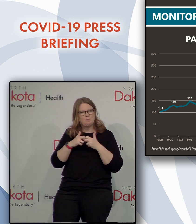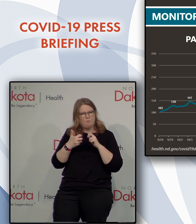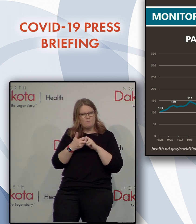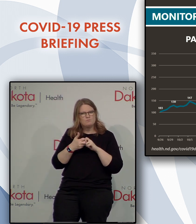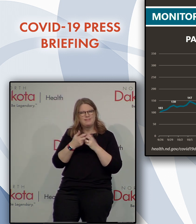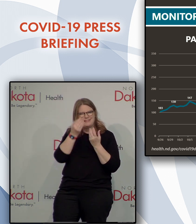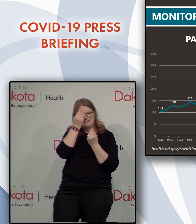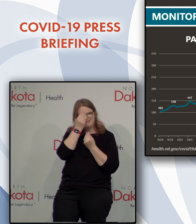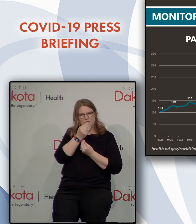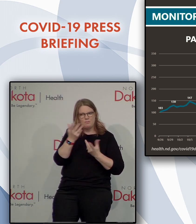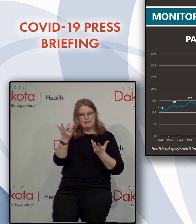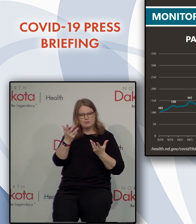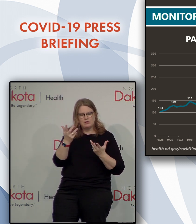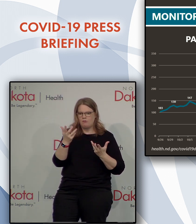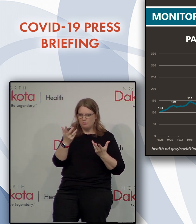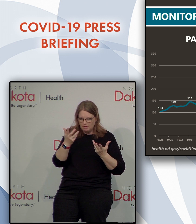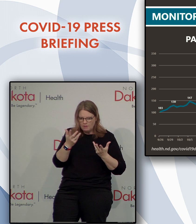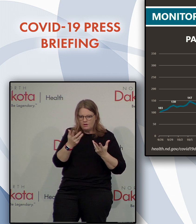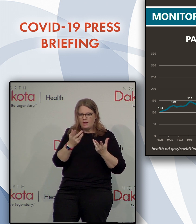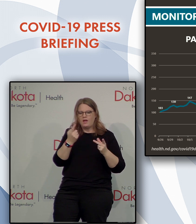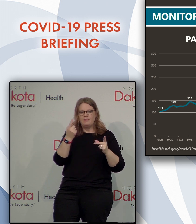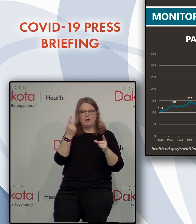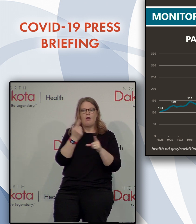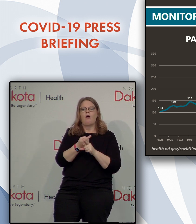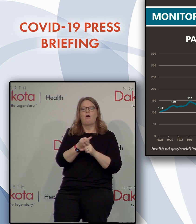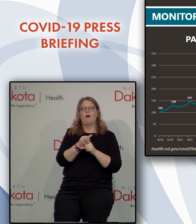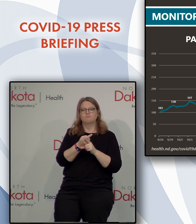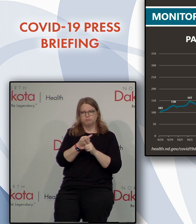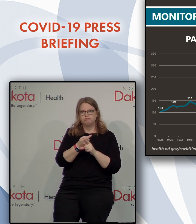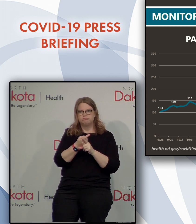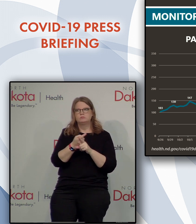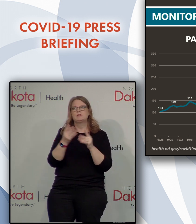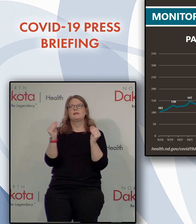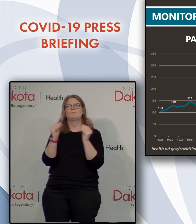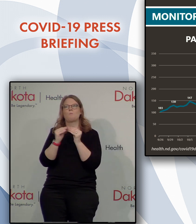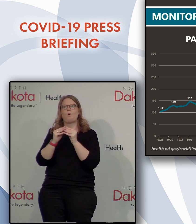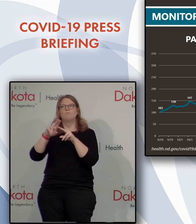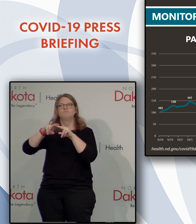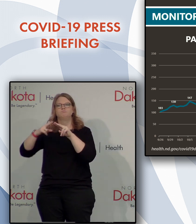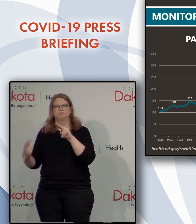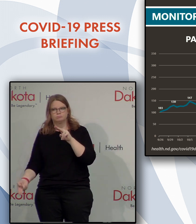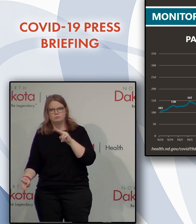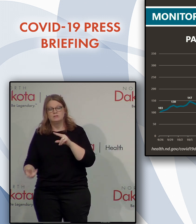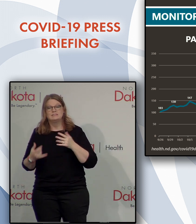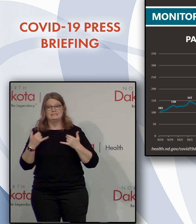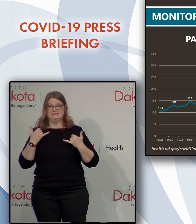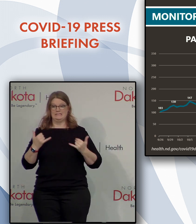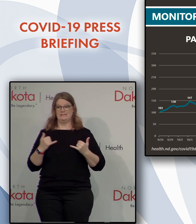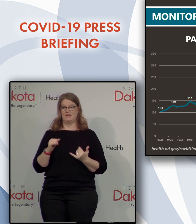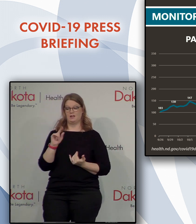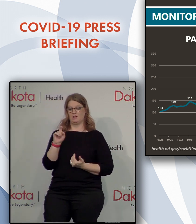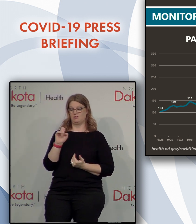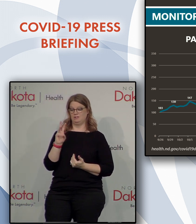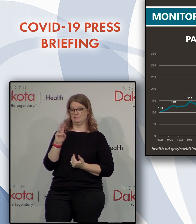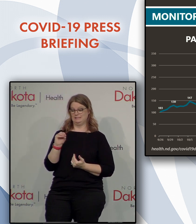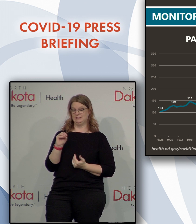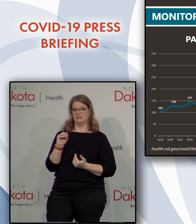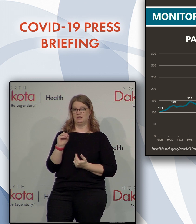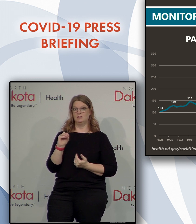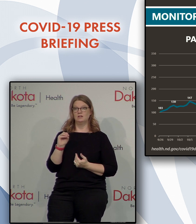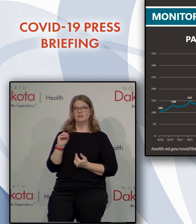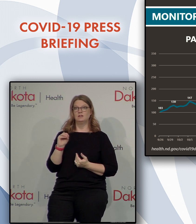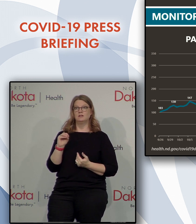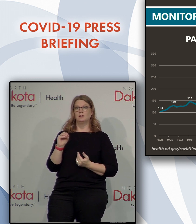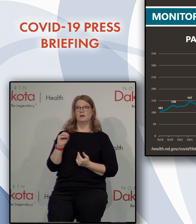in that data cleanup resulted in even a further drop. And so we're down today at 160. We're down from where